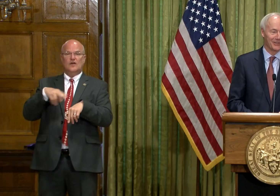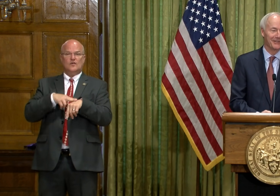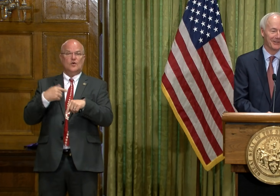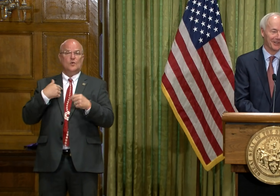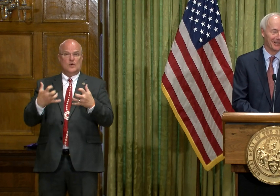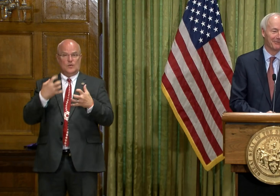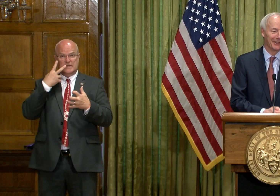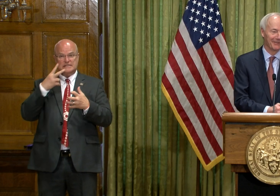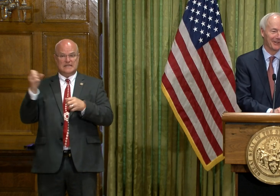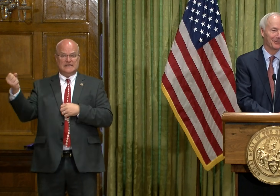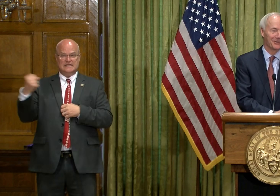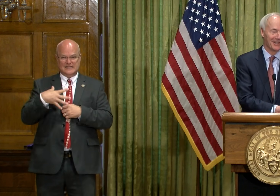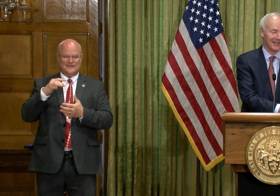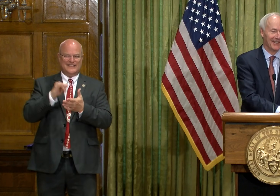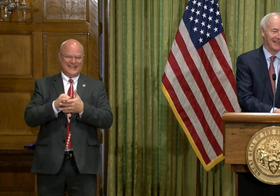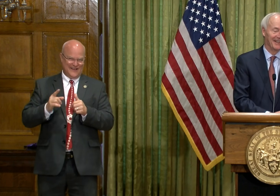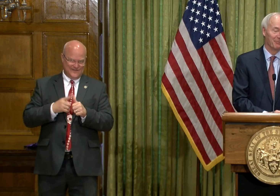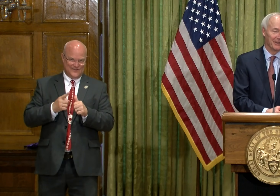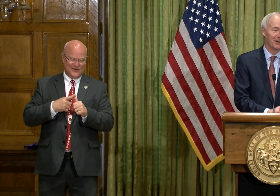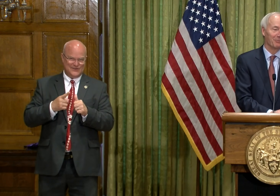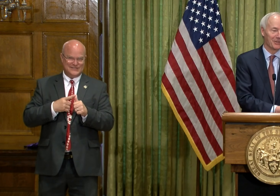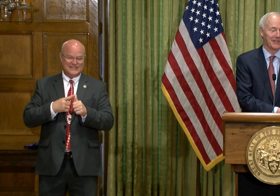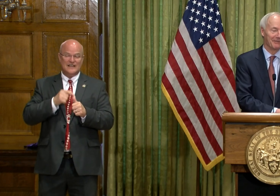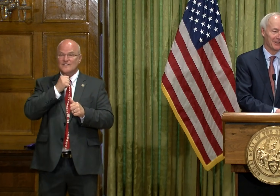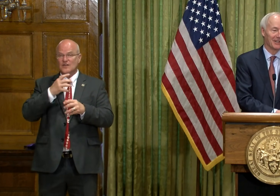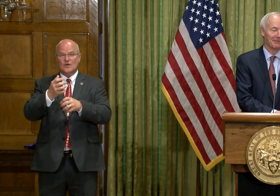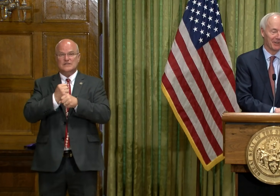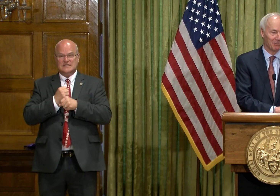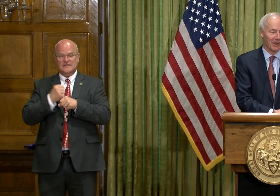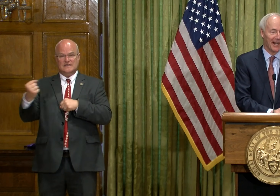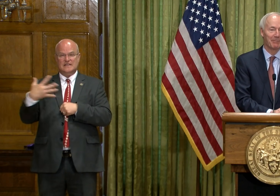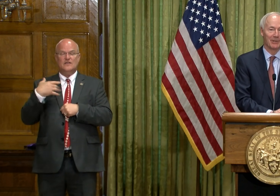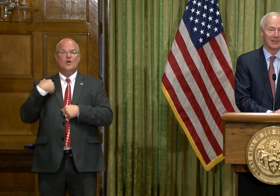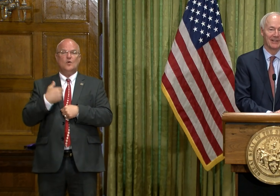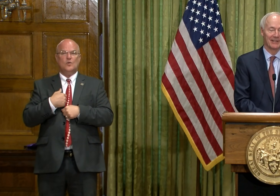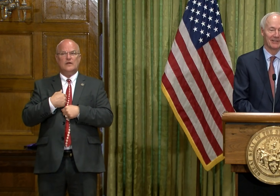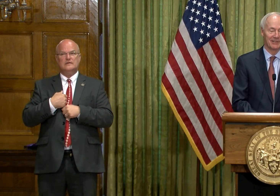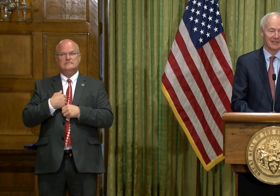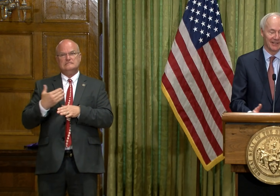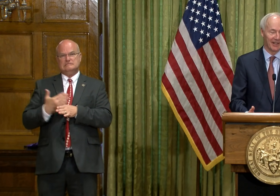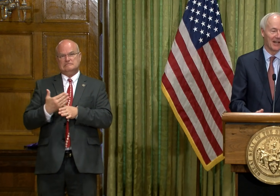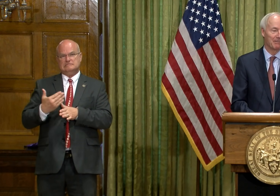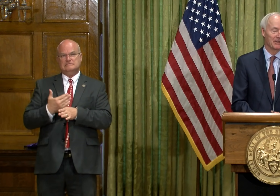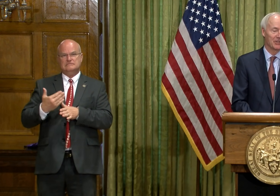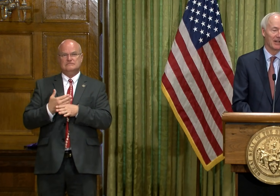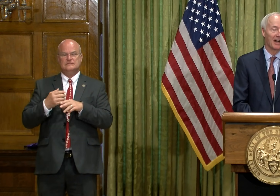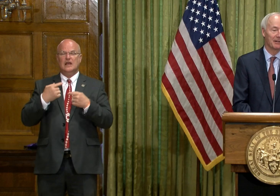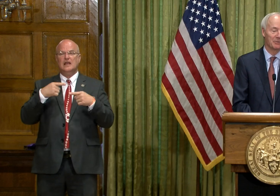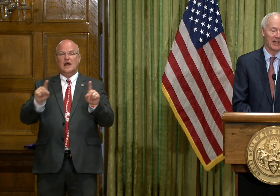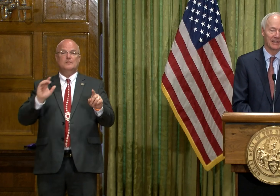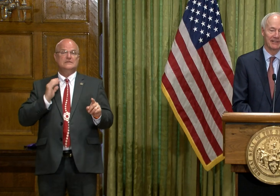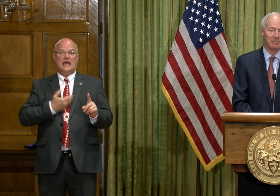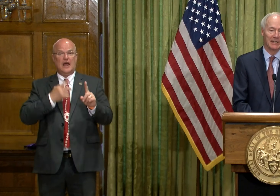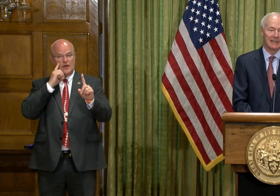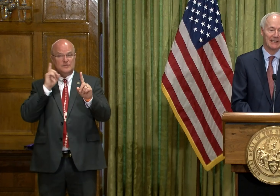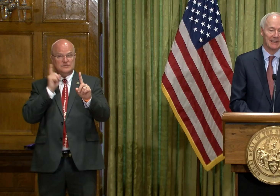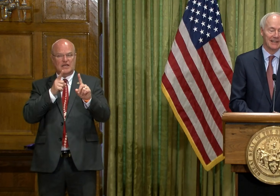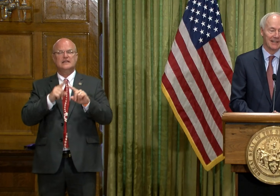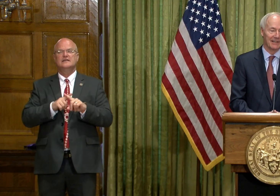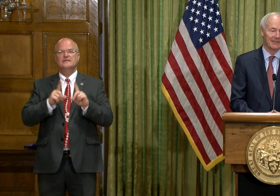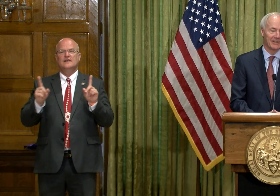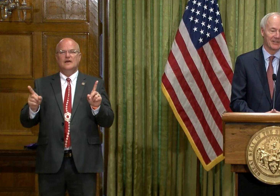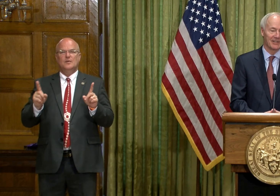we want to see the delivery of those, and if we don't receive the delivery, we're hampered in accomplishing our objective.